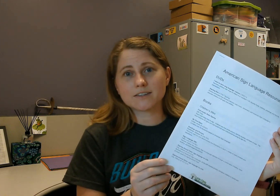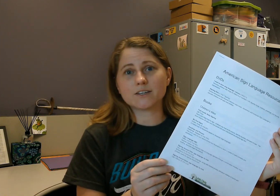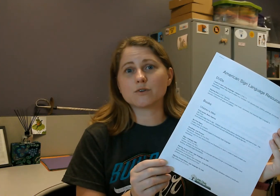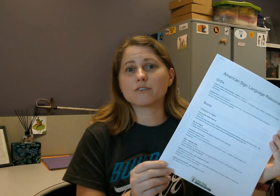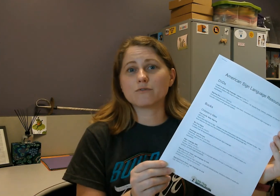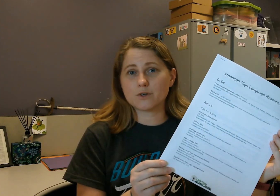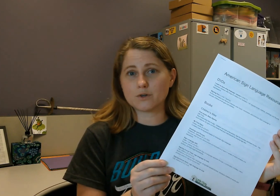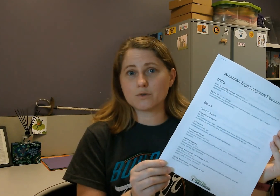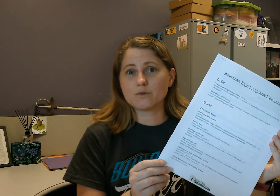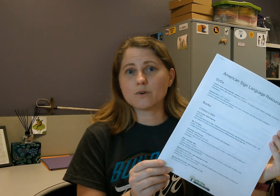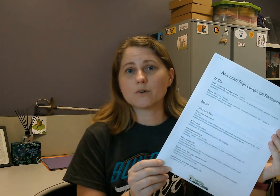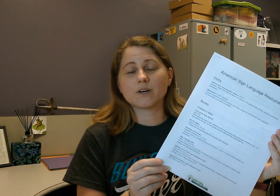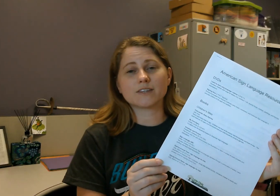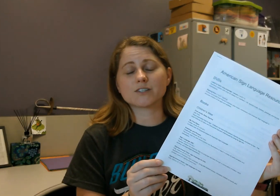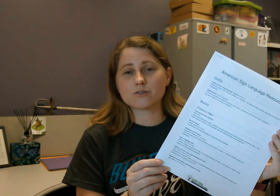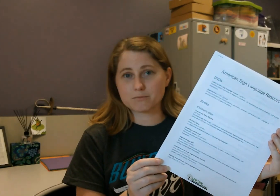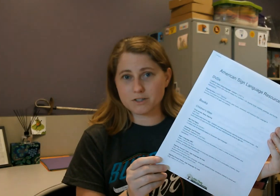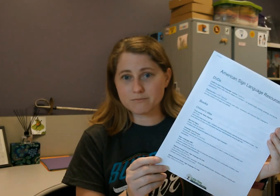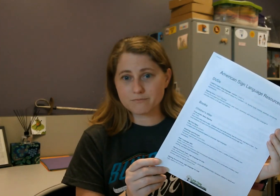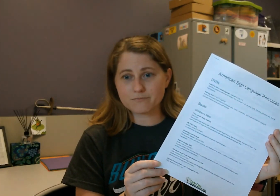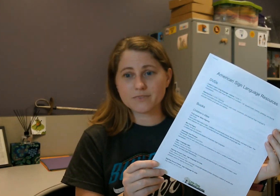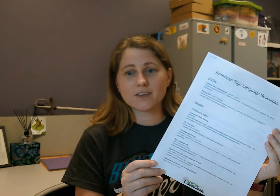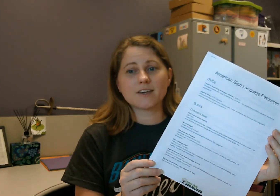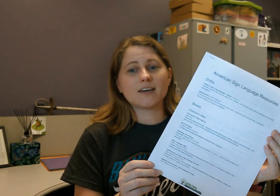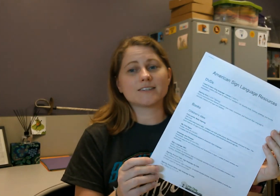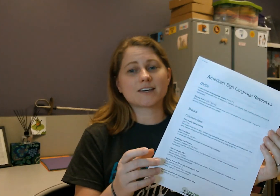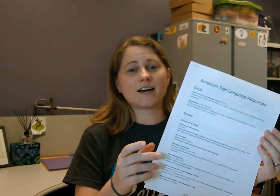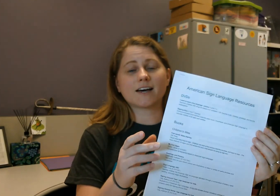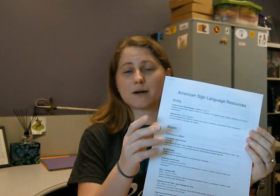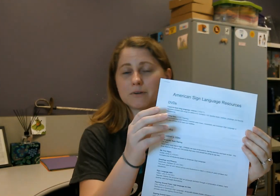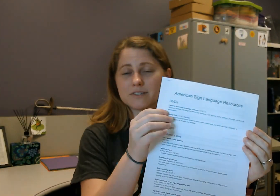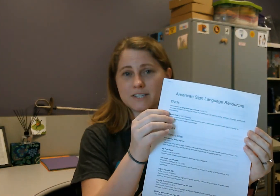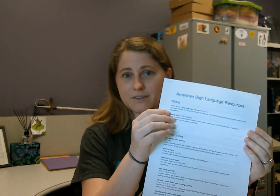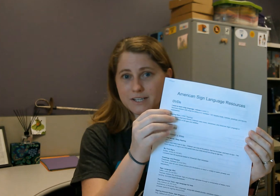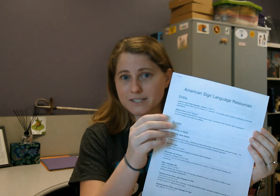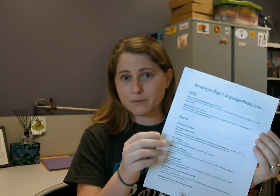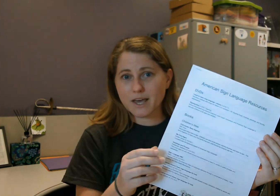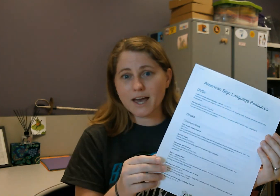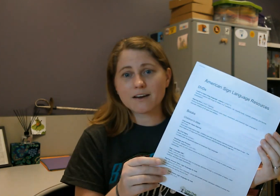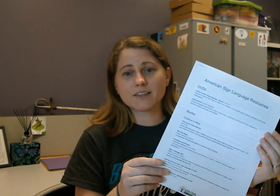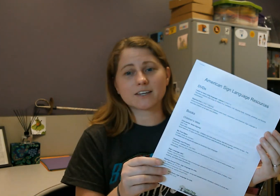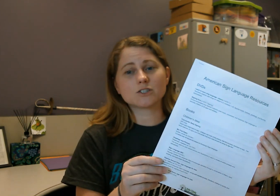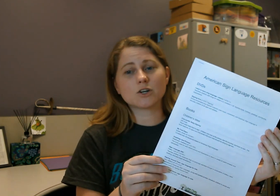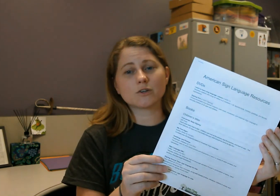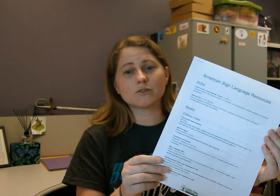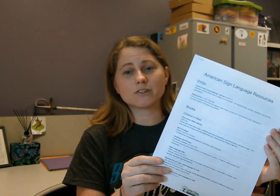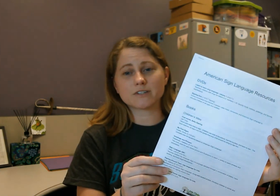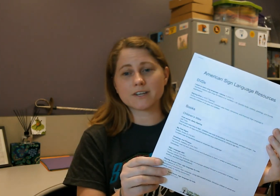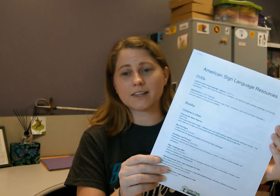you can view in the description. It's got a couple of the DVDs that we have that can show you different sign